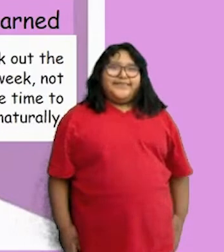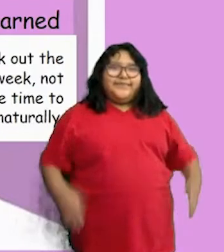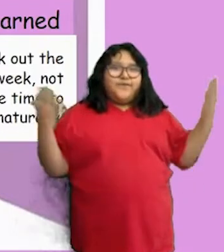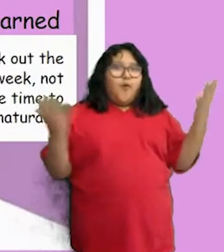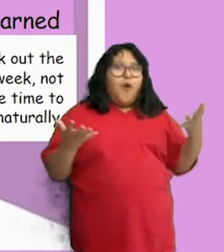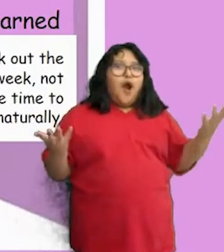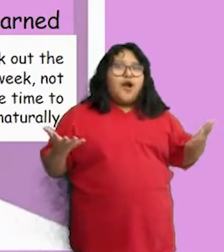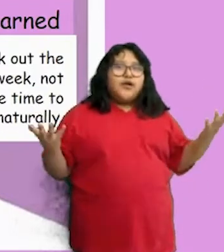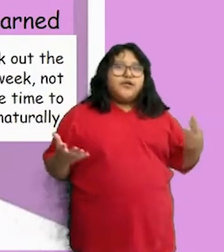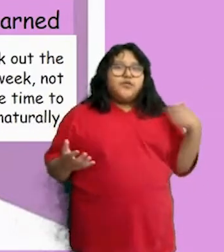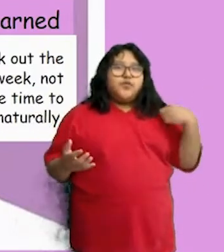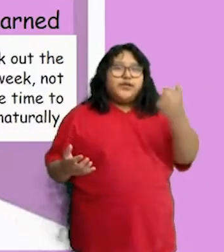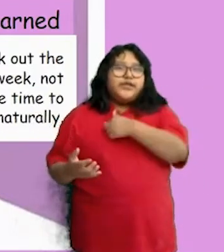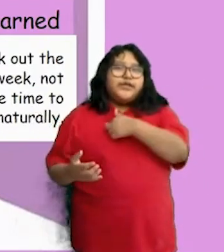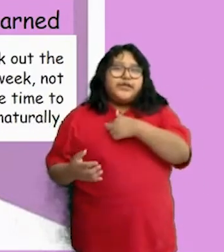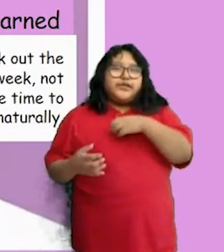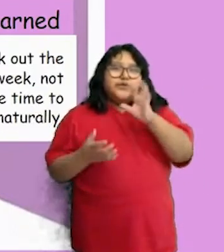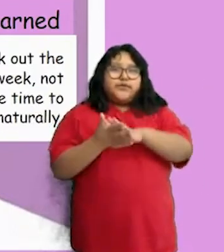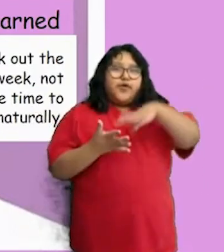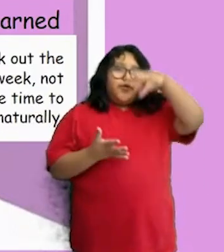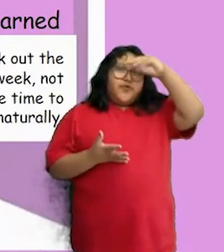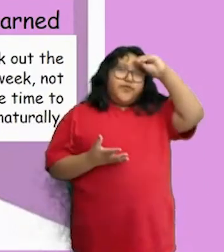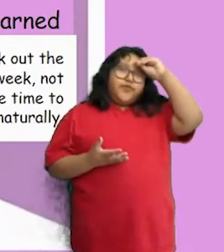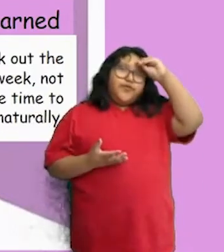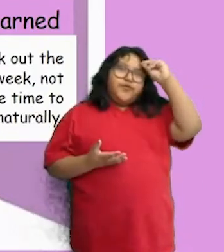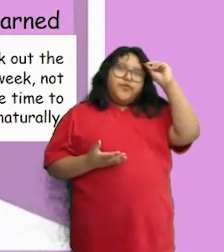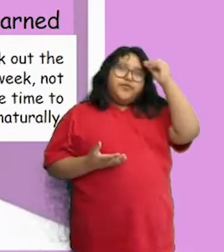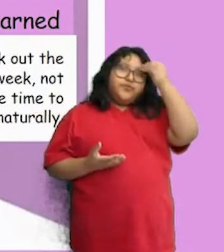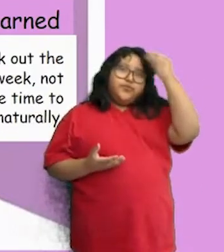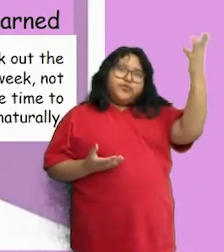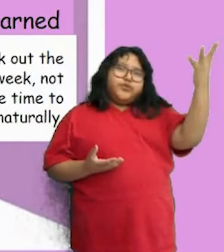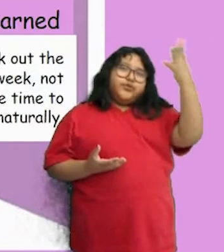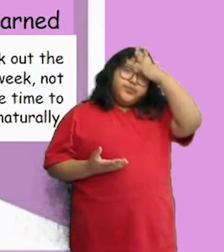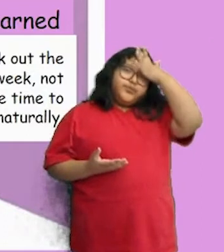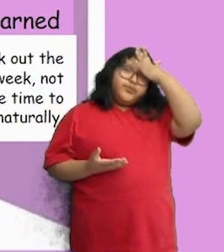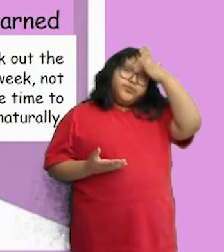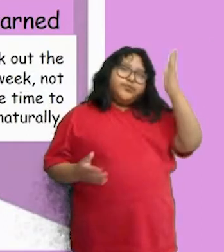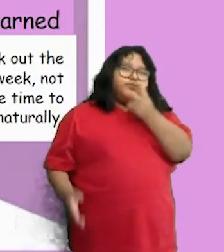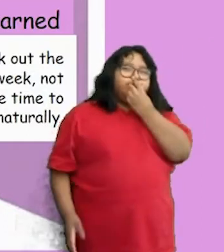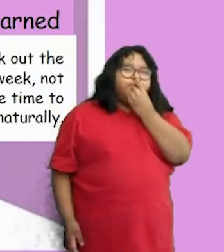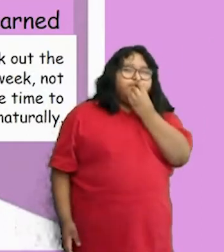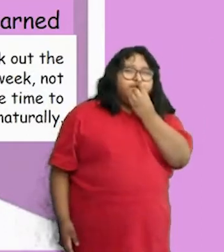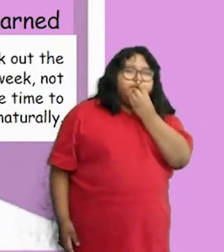So I am going to tell you what we learned from this science project.